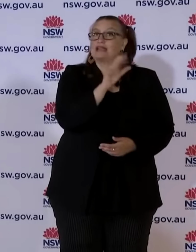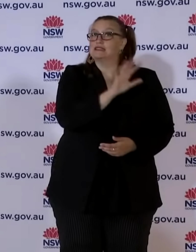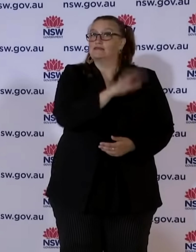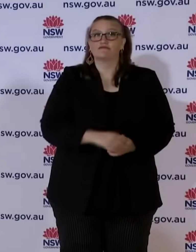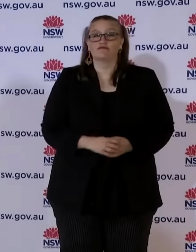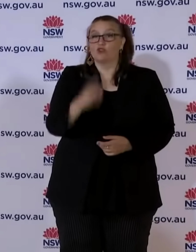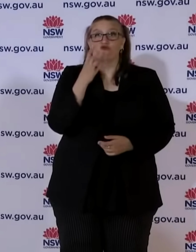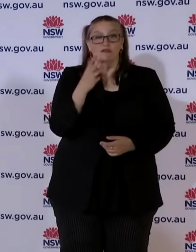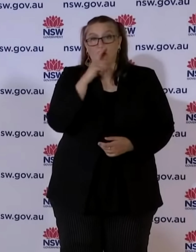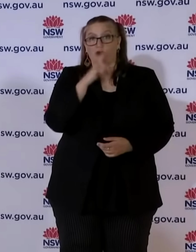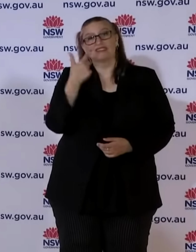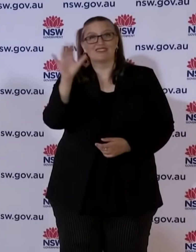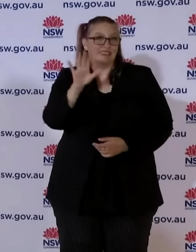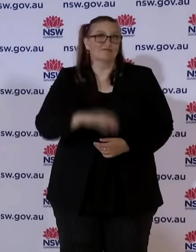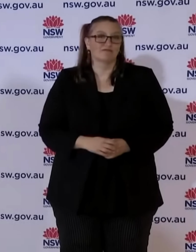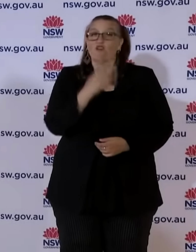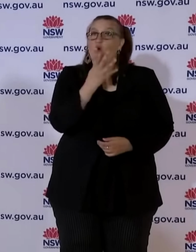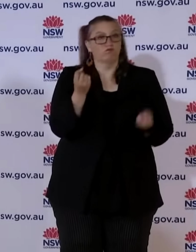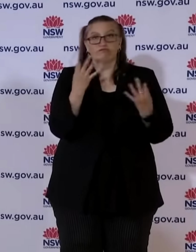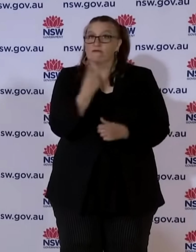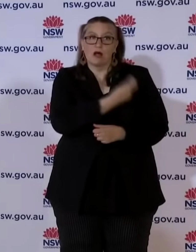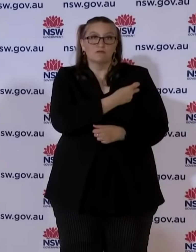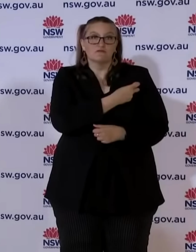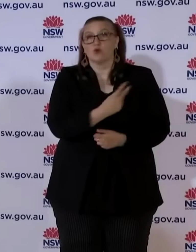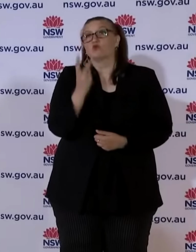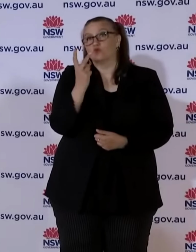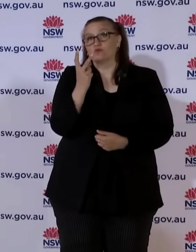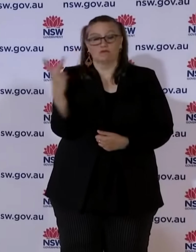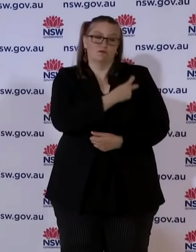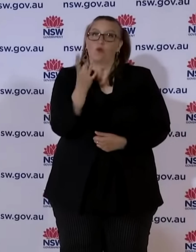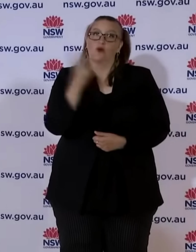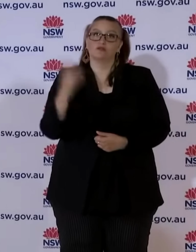4 of them were unvaccinated and 2 of them had only had 1 dose of the vaccine. So again, we extend our deepest condolences to the family and loved ones of those 6 individuals.